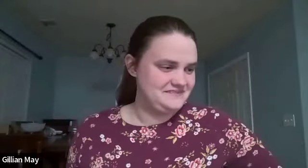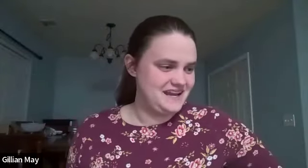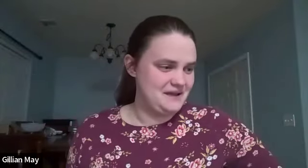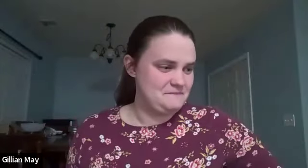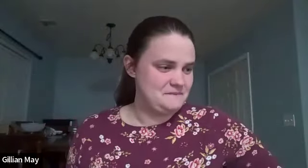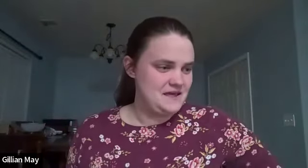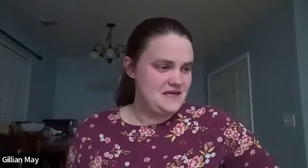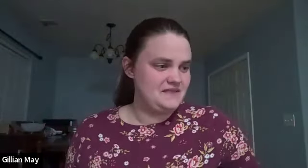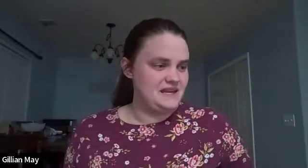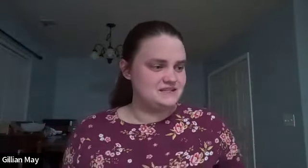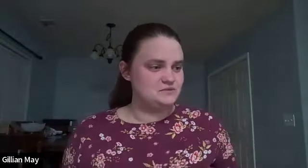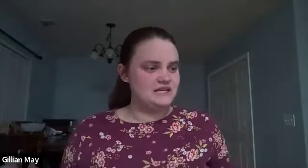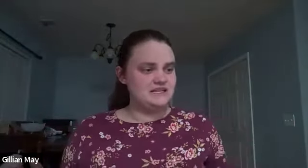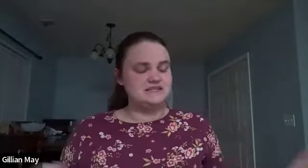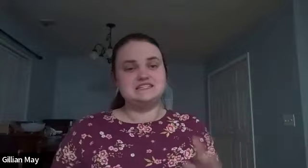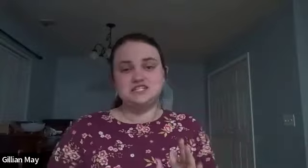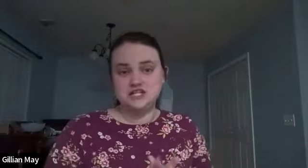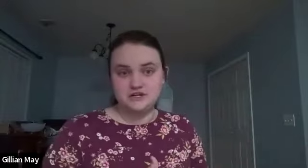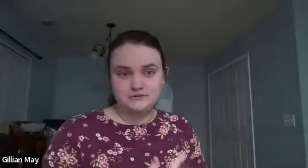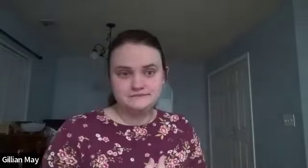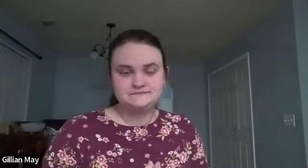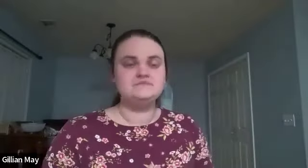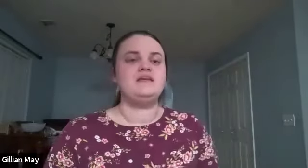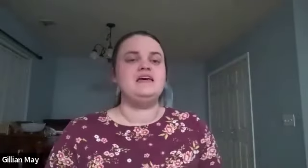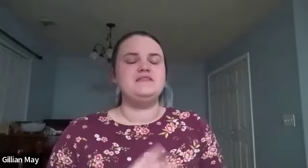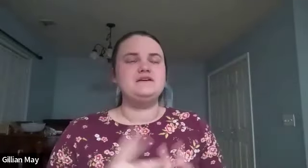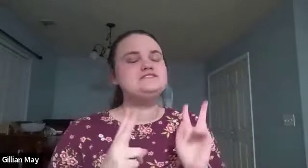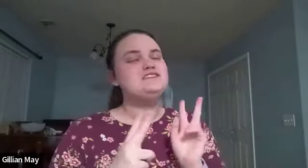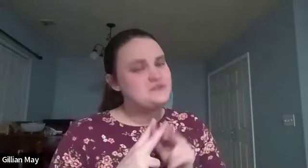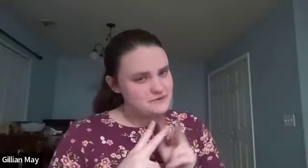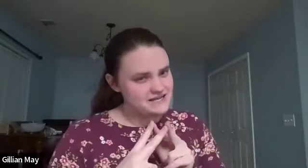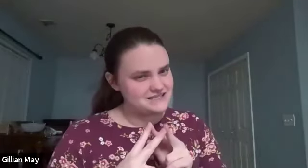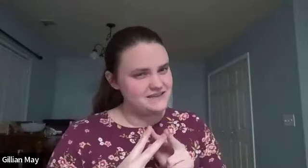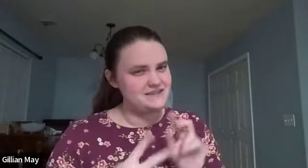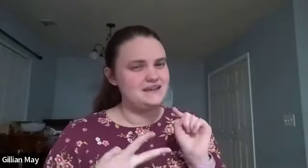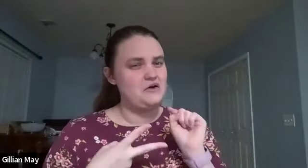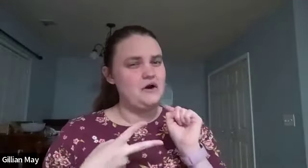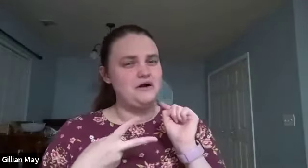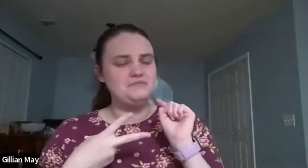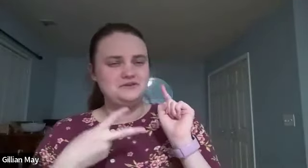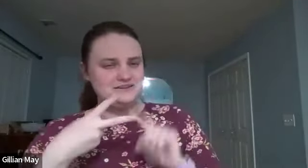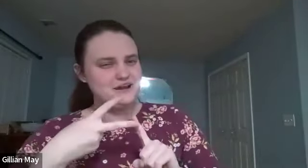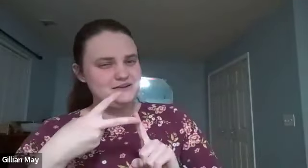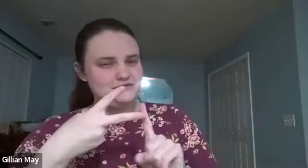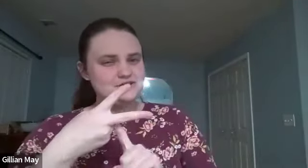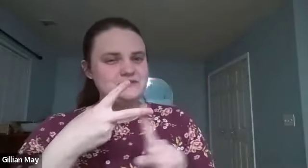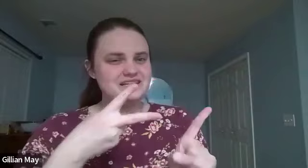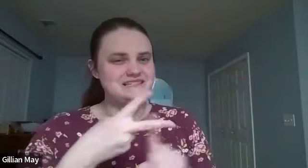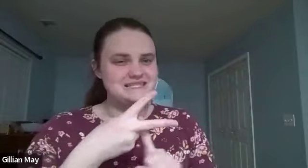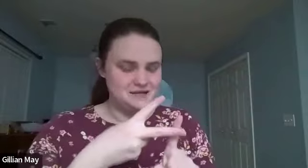Okay. The next one is chill. There are two ways to sign this. You guys are kind of the first group that gets the second